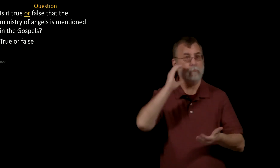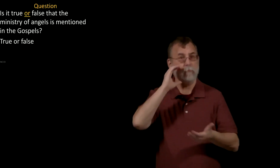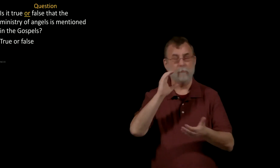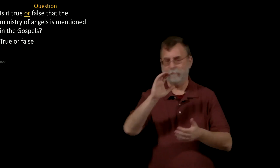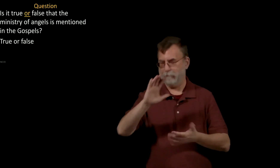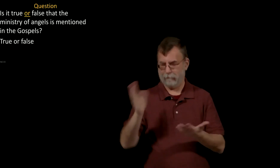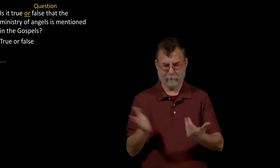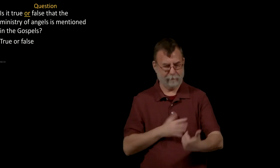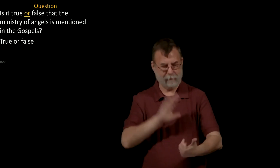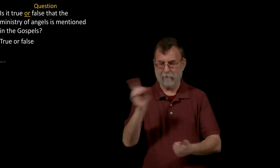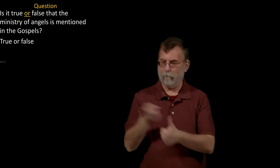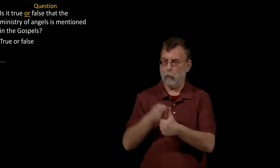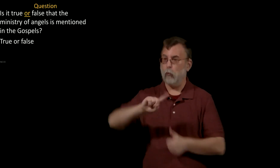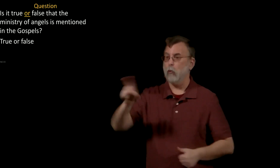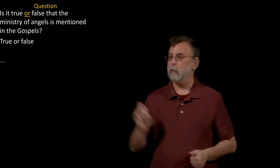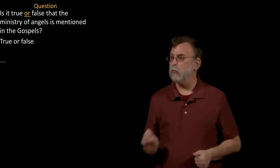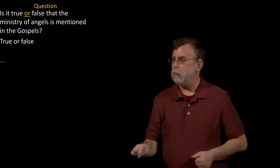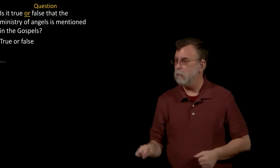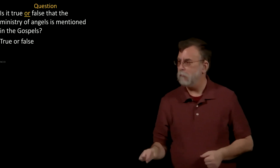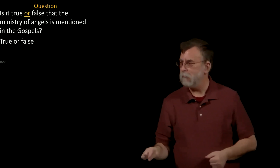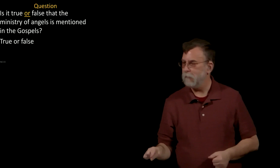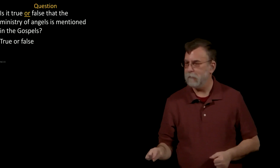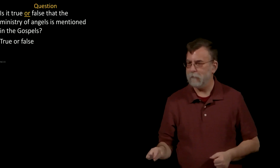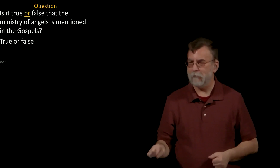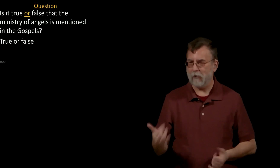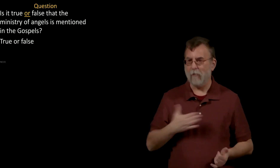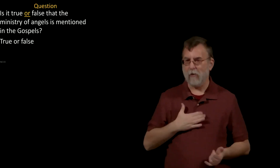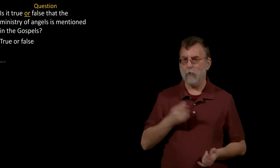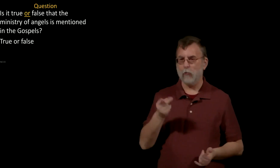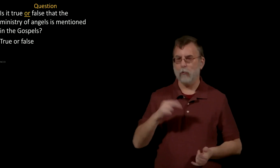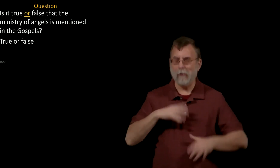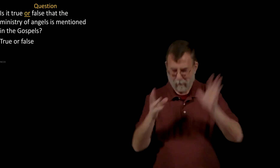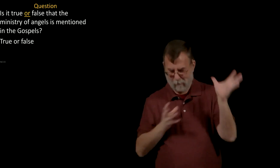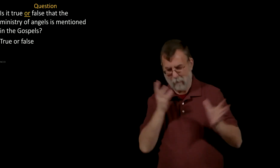All right. Not the first picture, the first question.